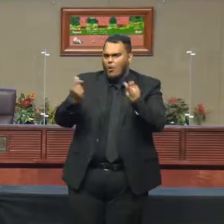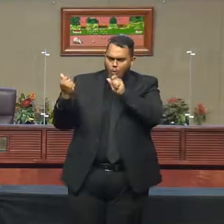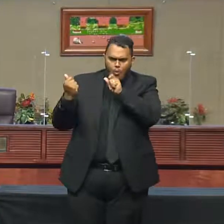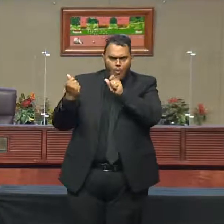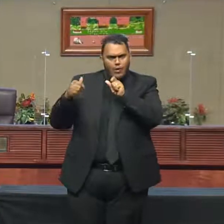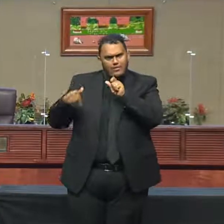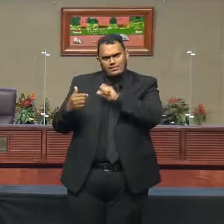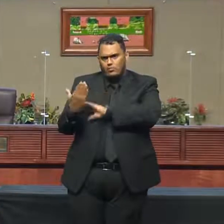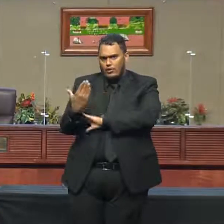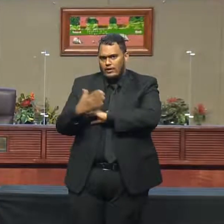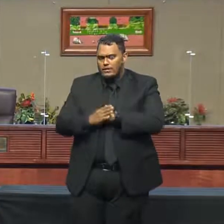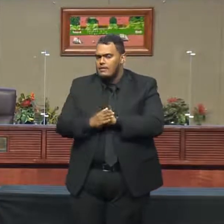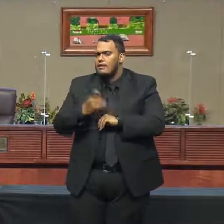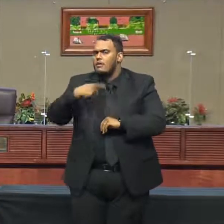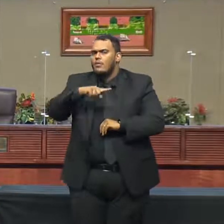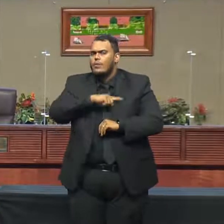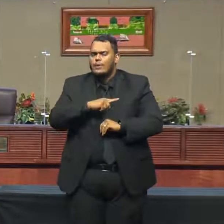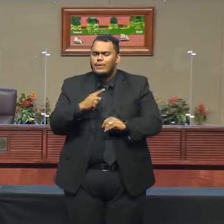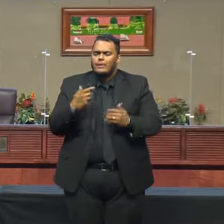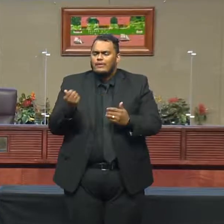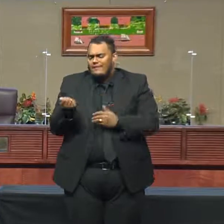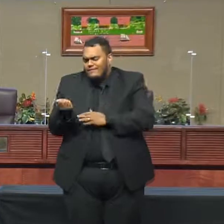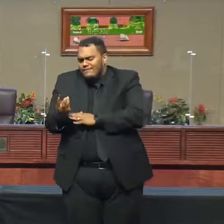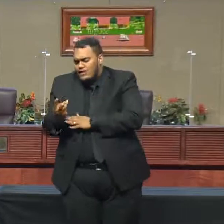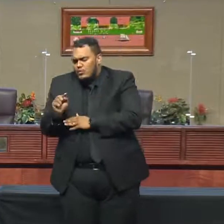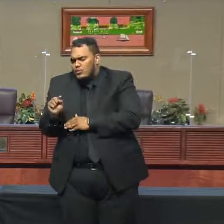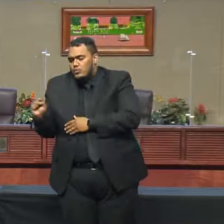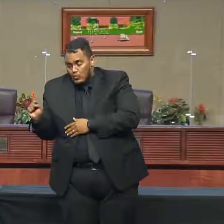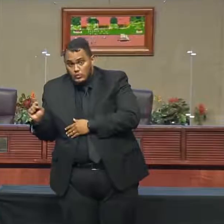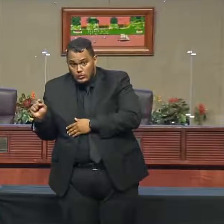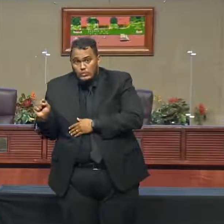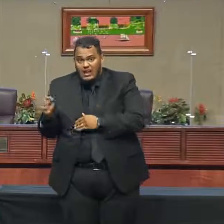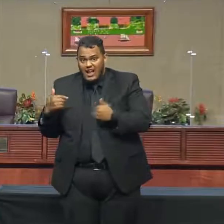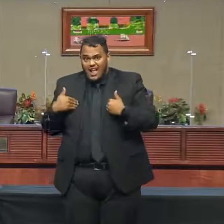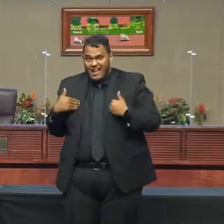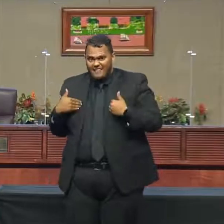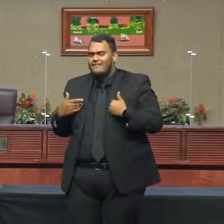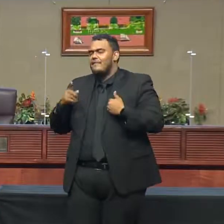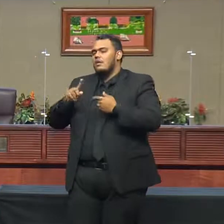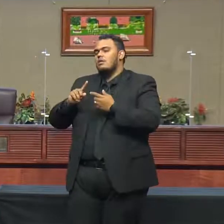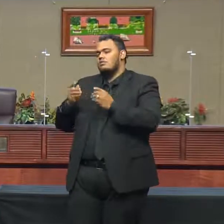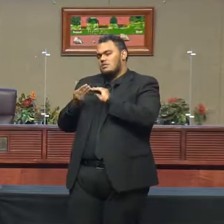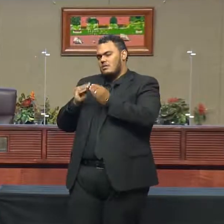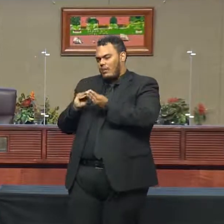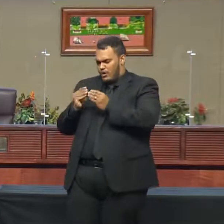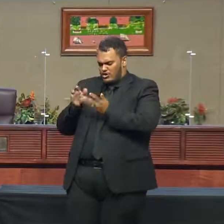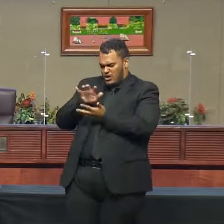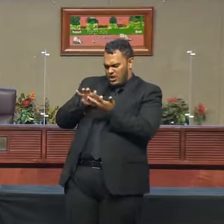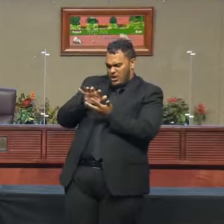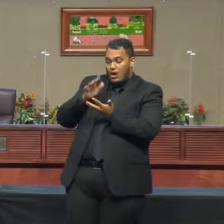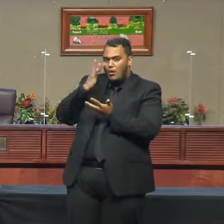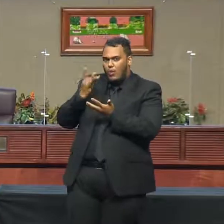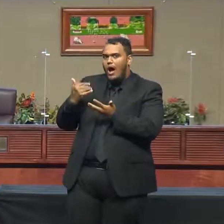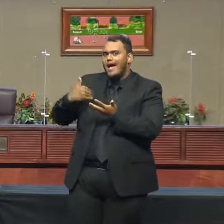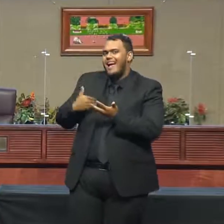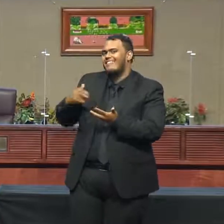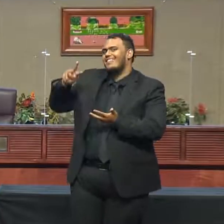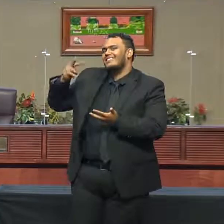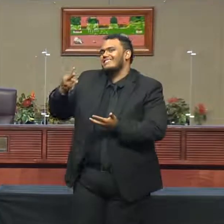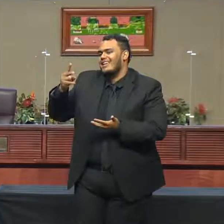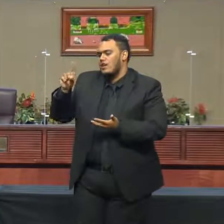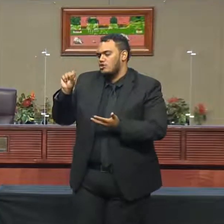of second doses that we are doing from 3 weeks ago. So that's the mix match right there.